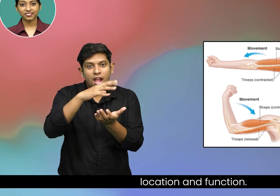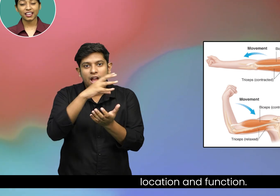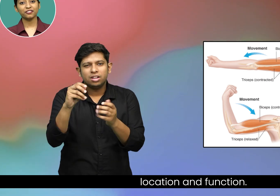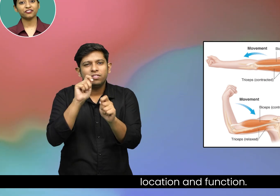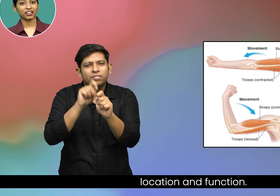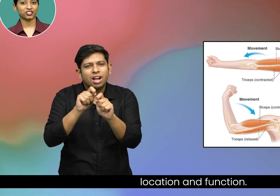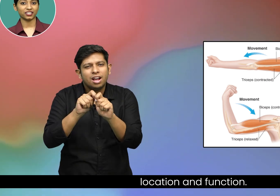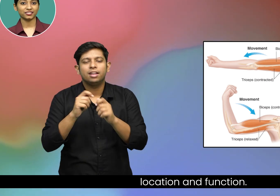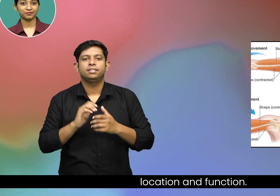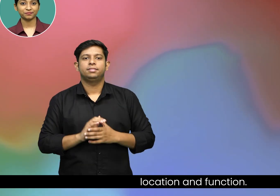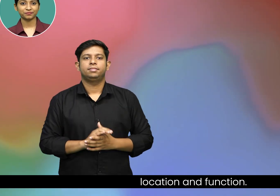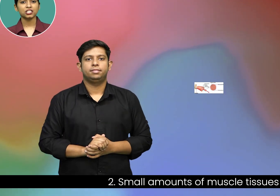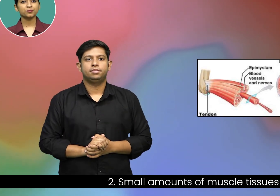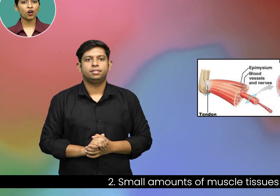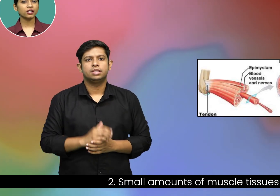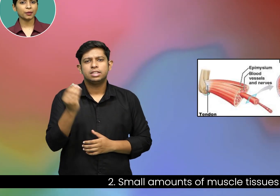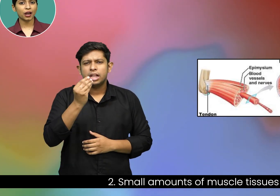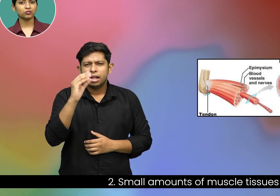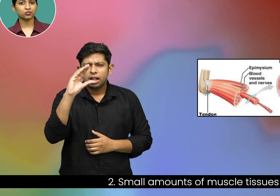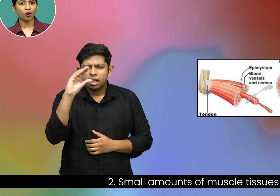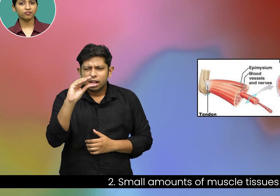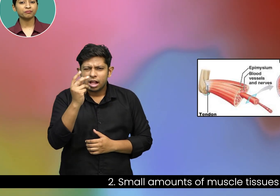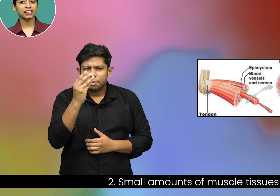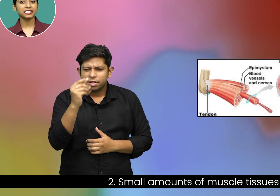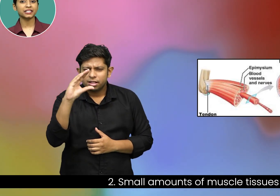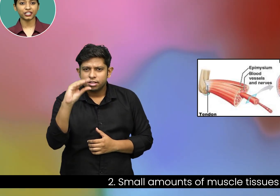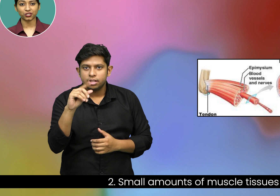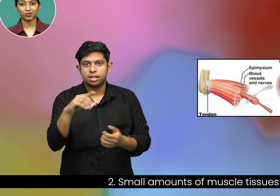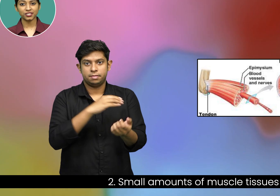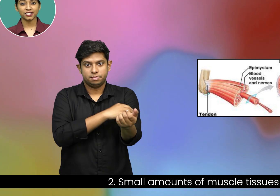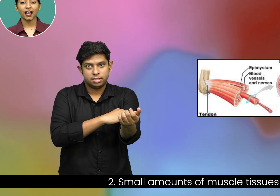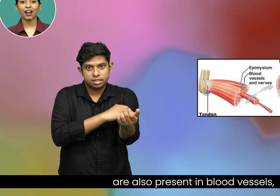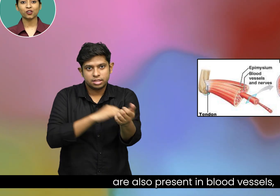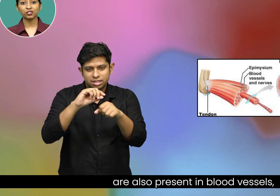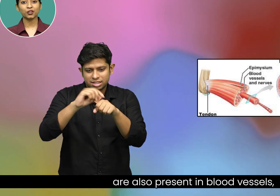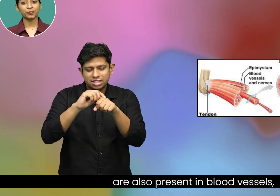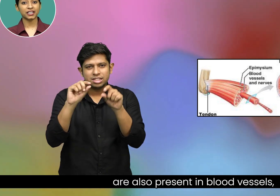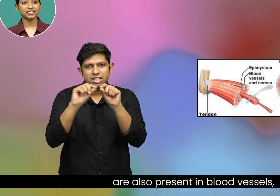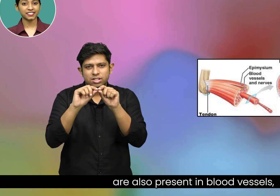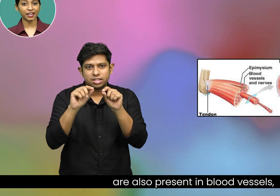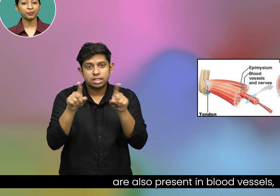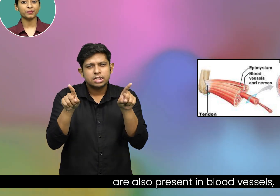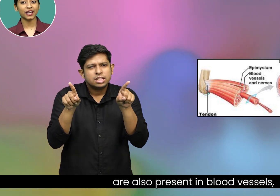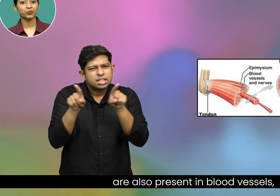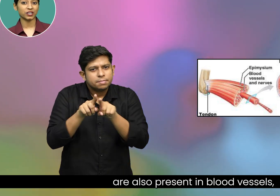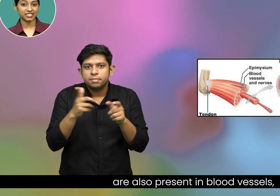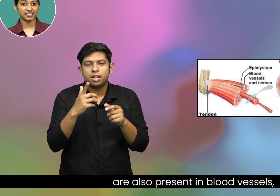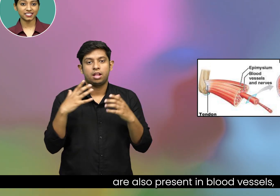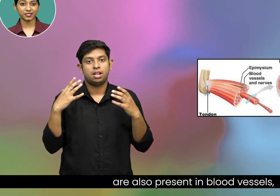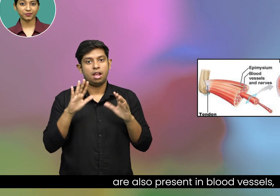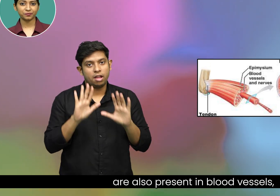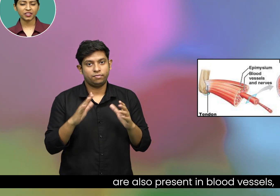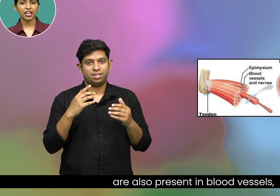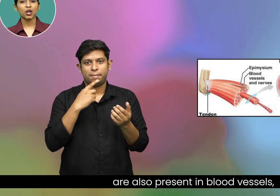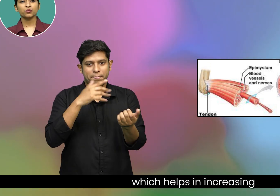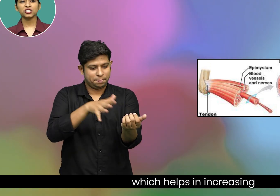Location and function. Small amounts of muscle tissues are also present in blood